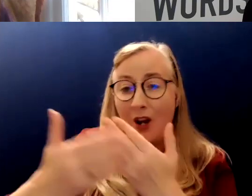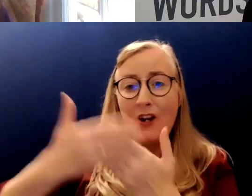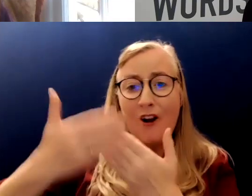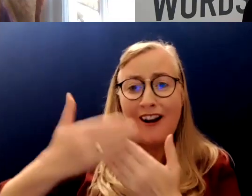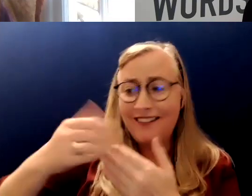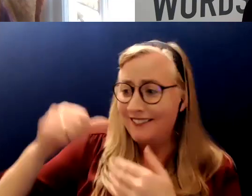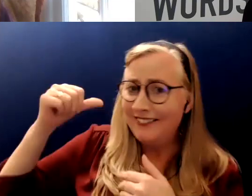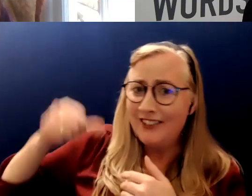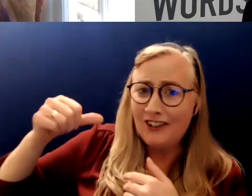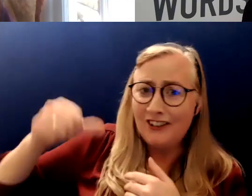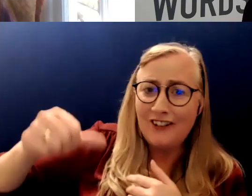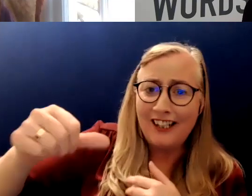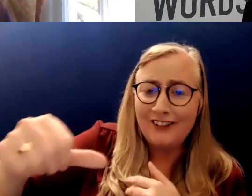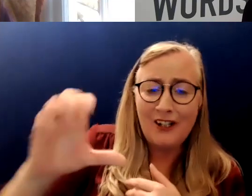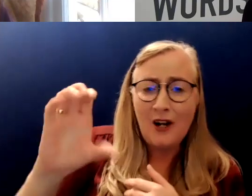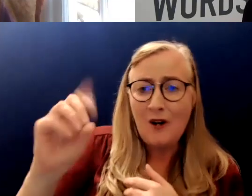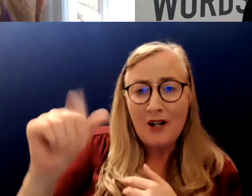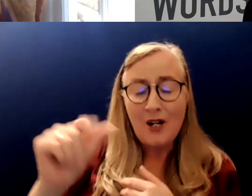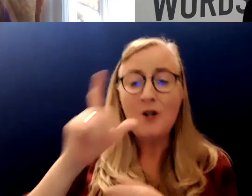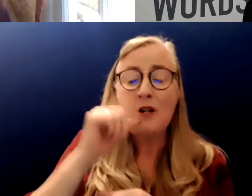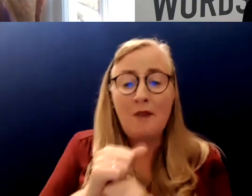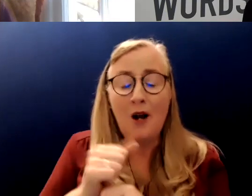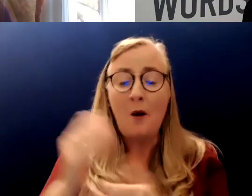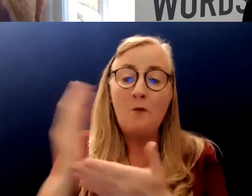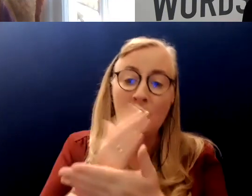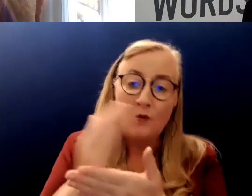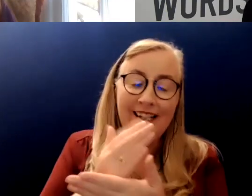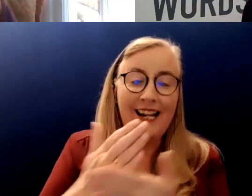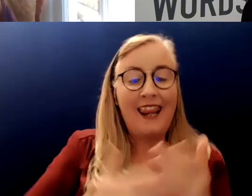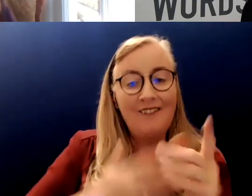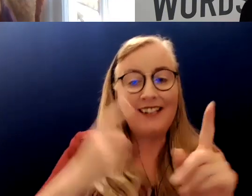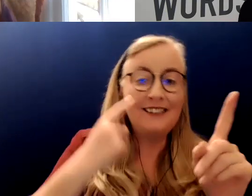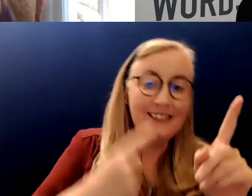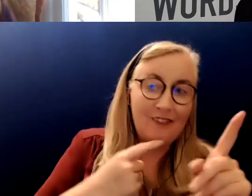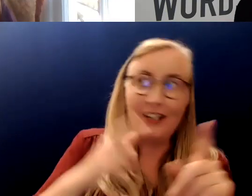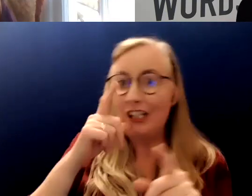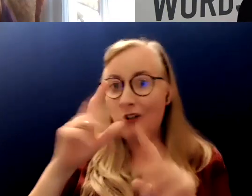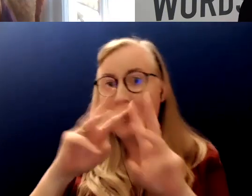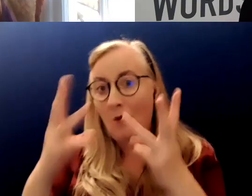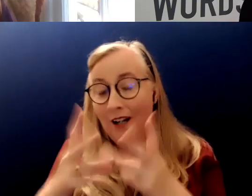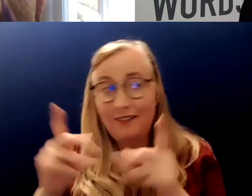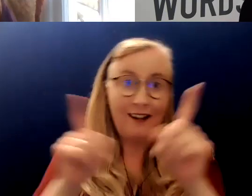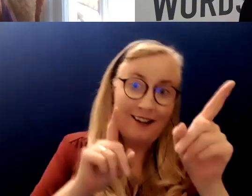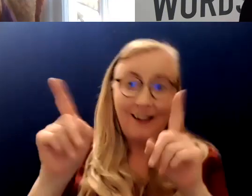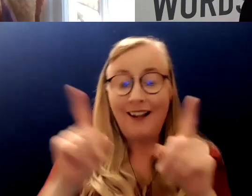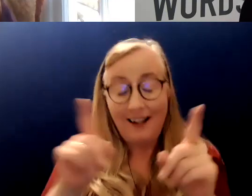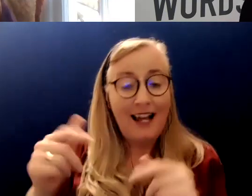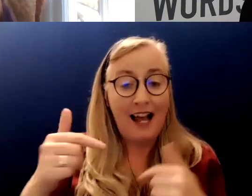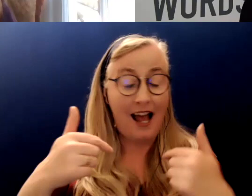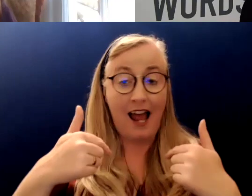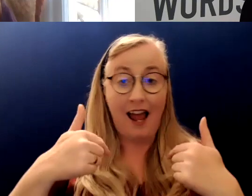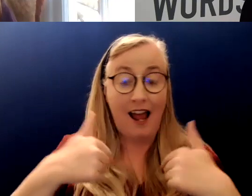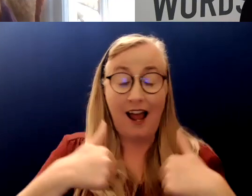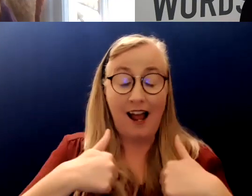codas talking about living between deaf and hearing worlds. And I'm just